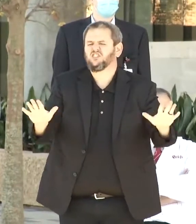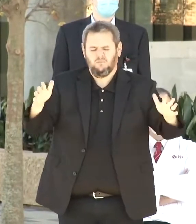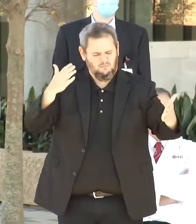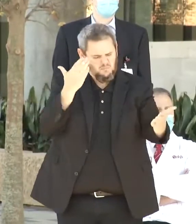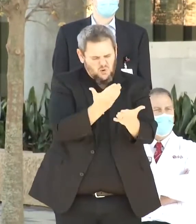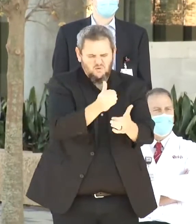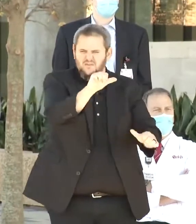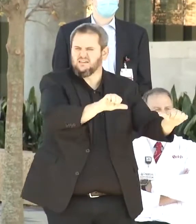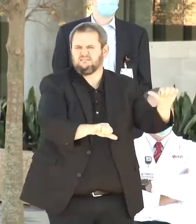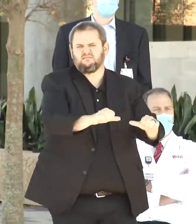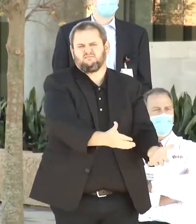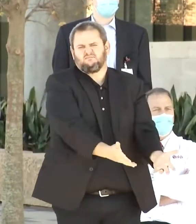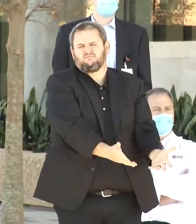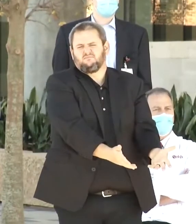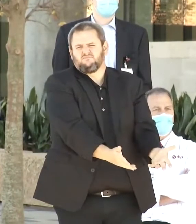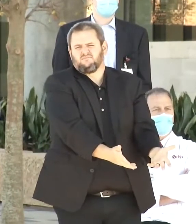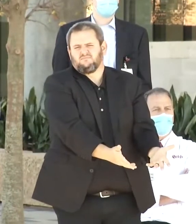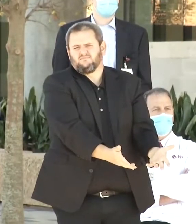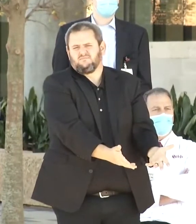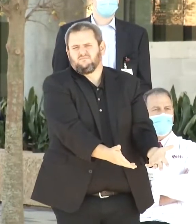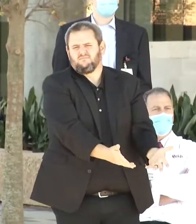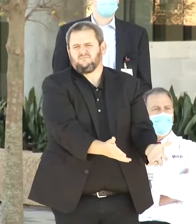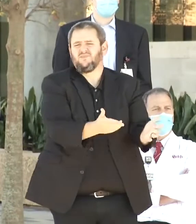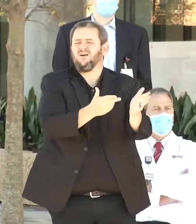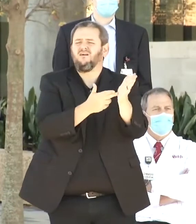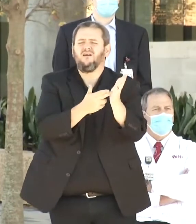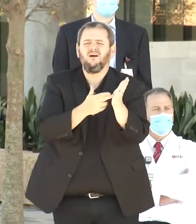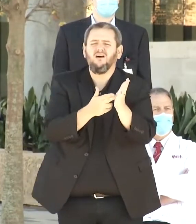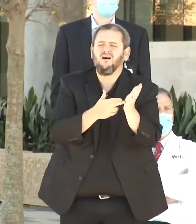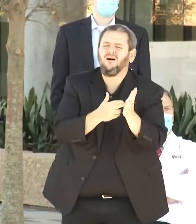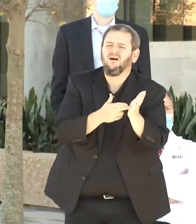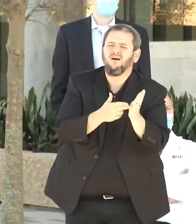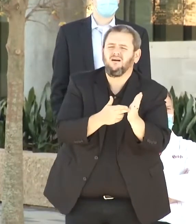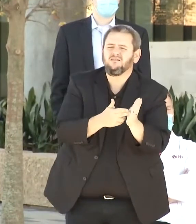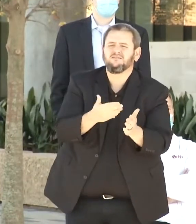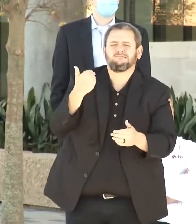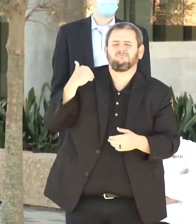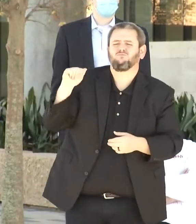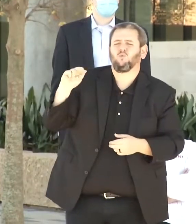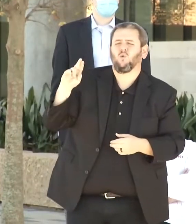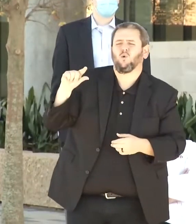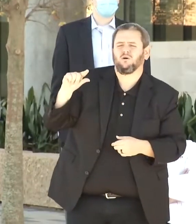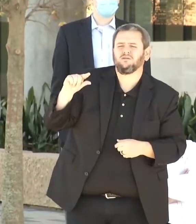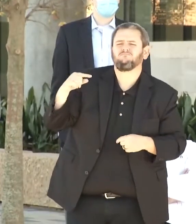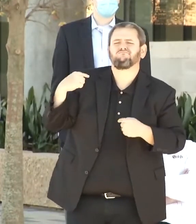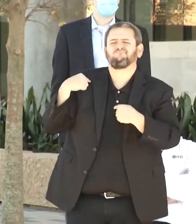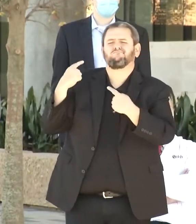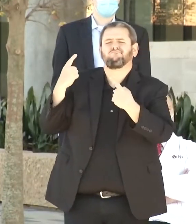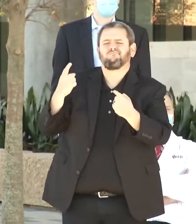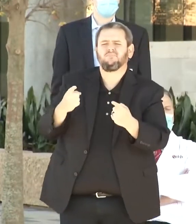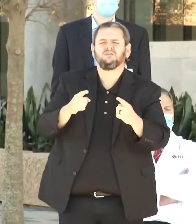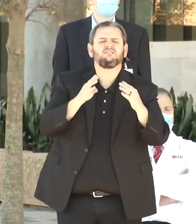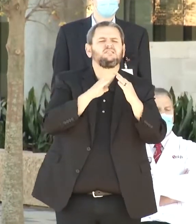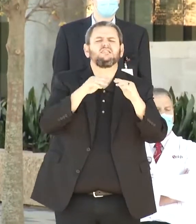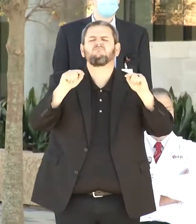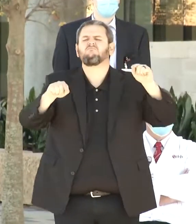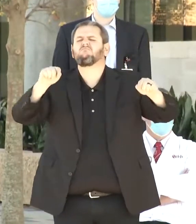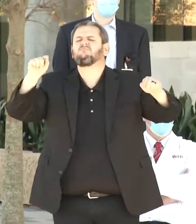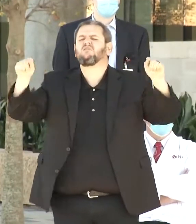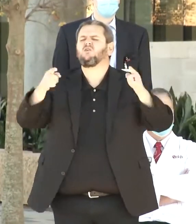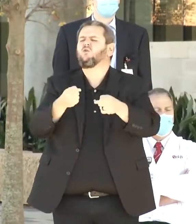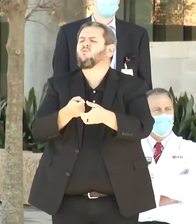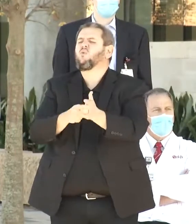In fact, since August 1st, cities whose residents are wearing masks saw a 21% rise in